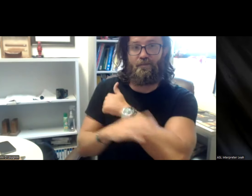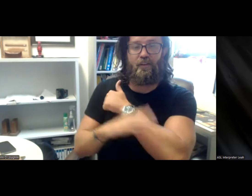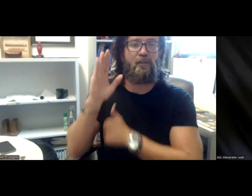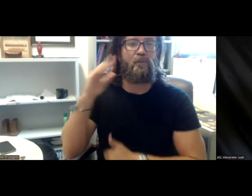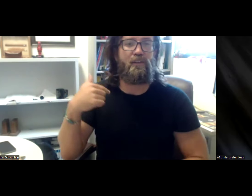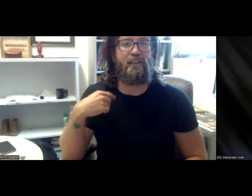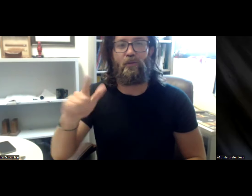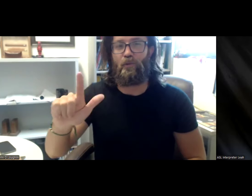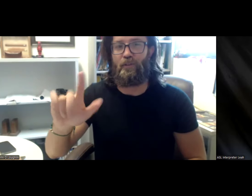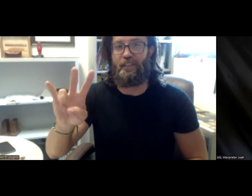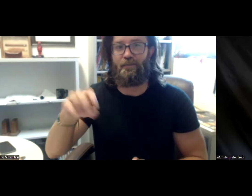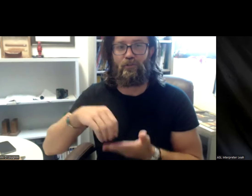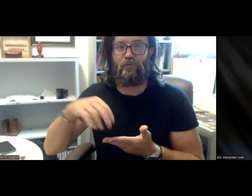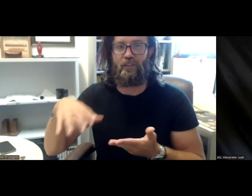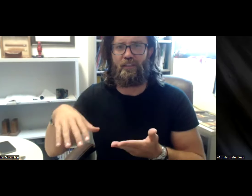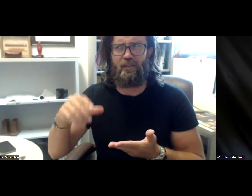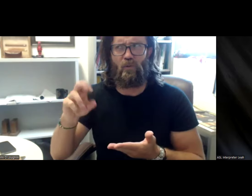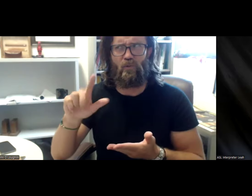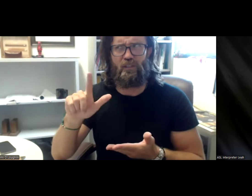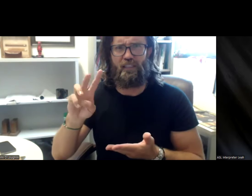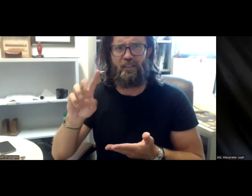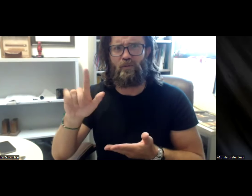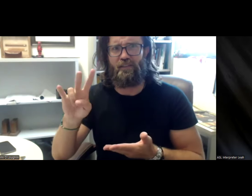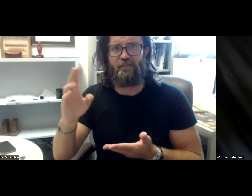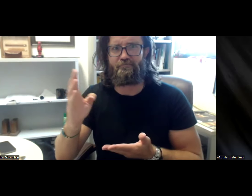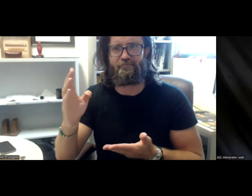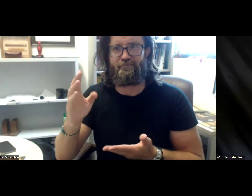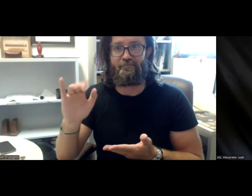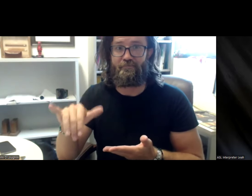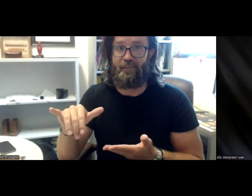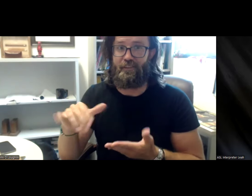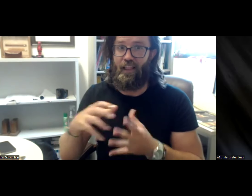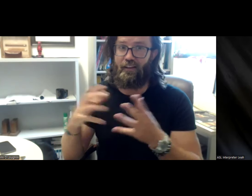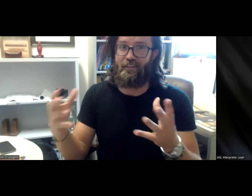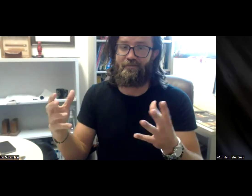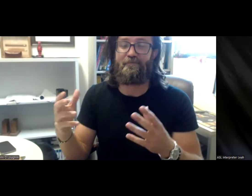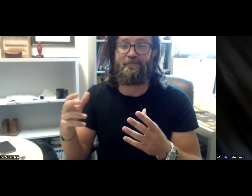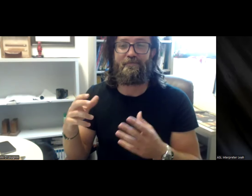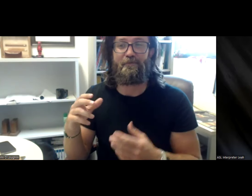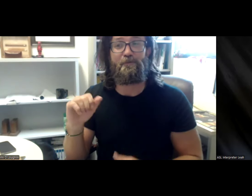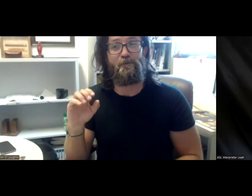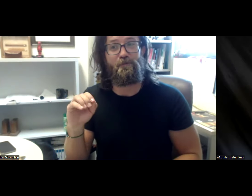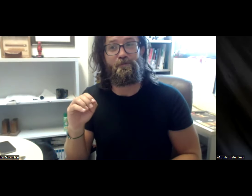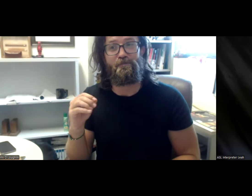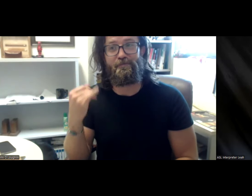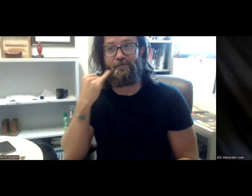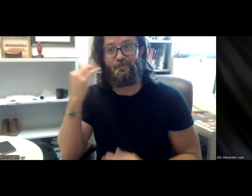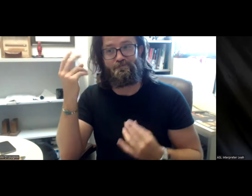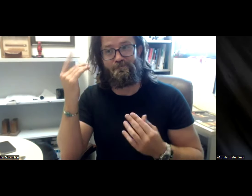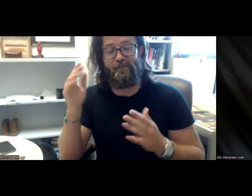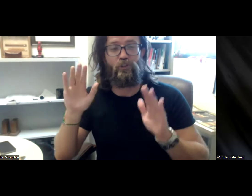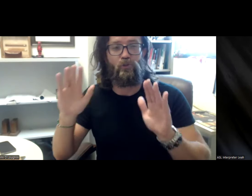year program this fall, there are a total of 27, 26, 27, 28 students. That's quite a